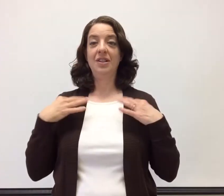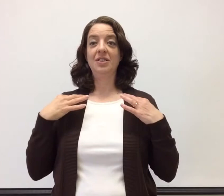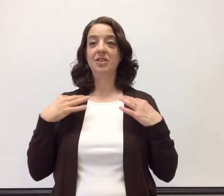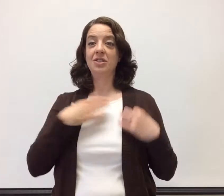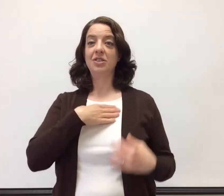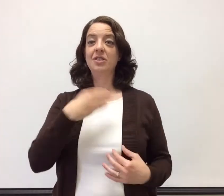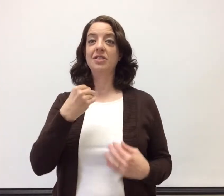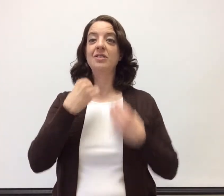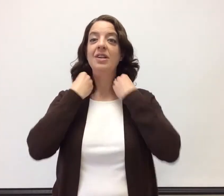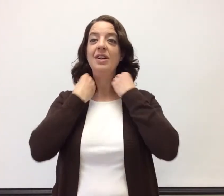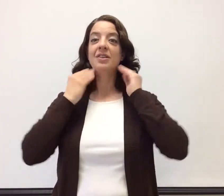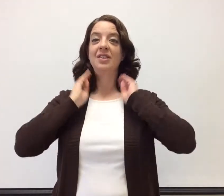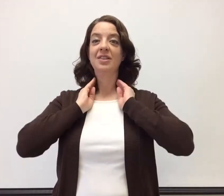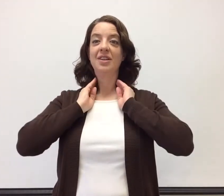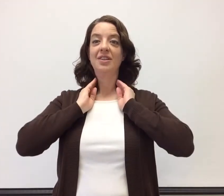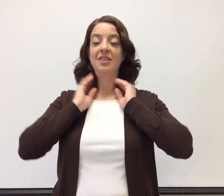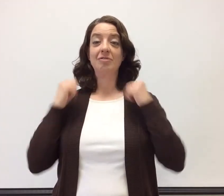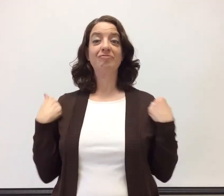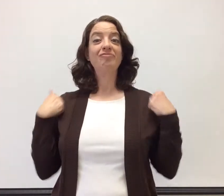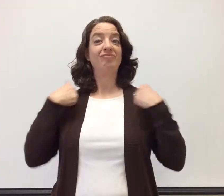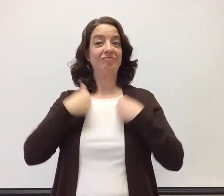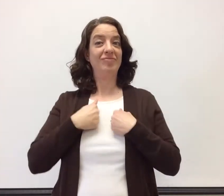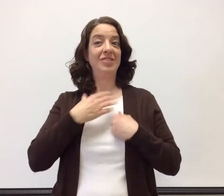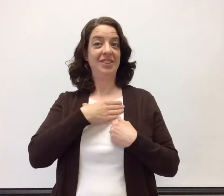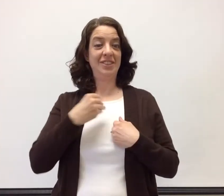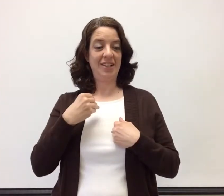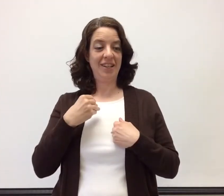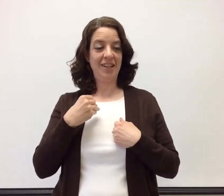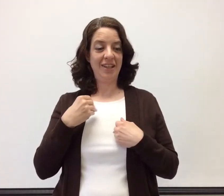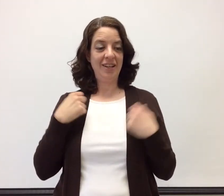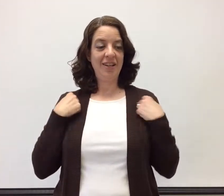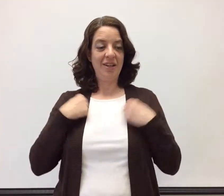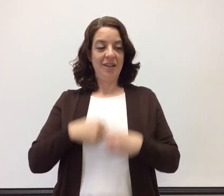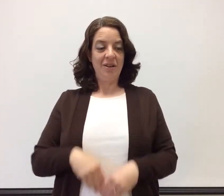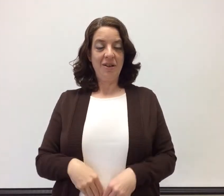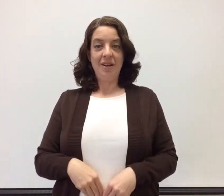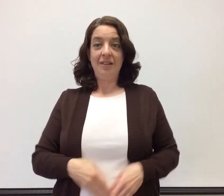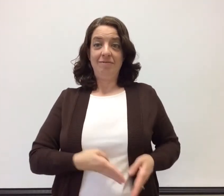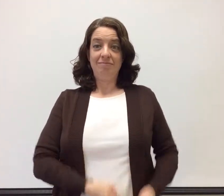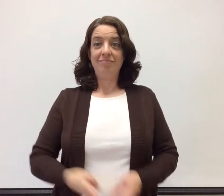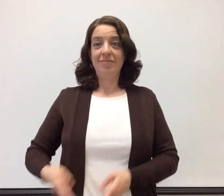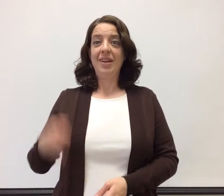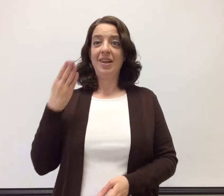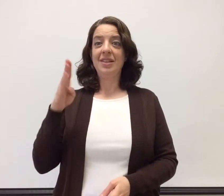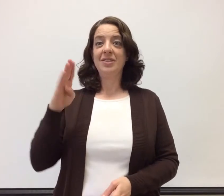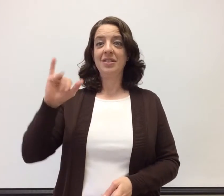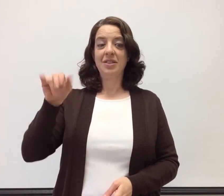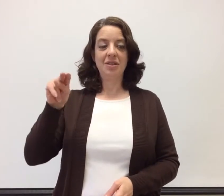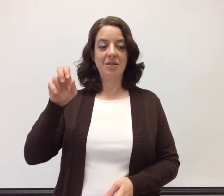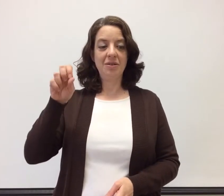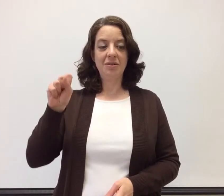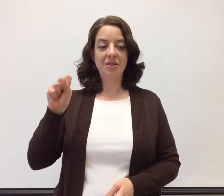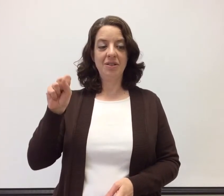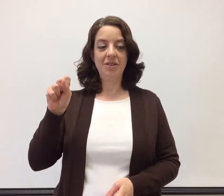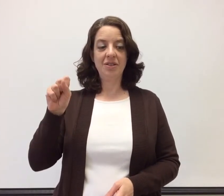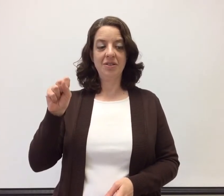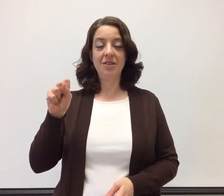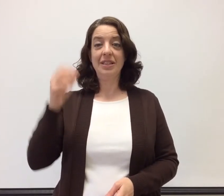It's an old man. He's wearing a white shirt with a collar and a jacket that's also white. His pants are blue